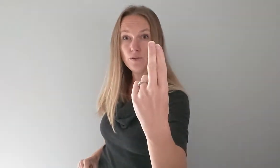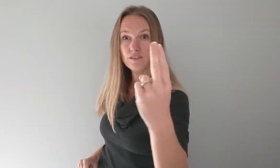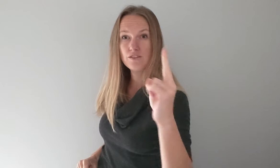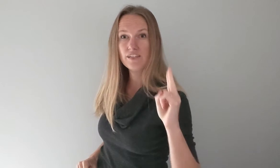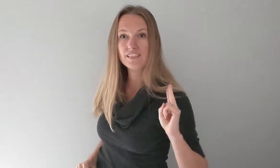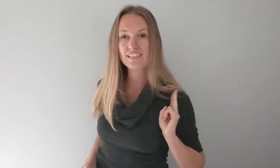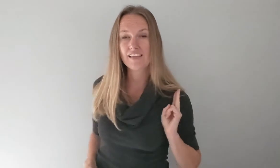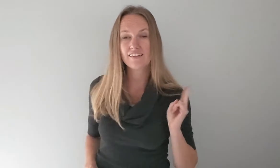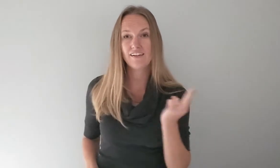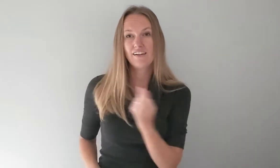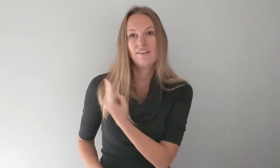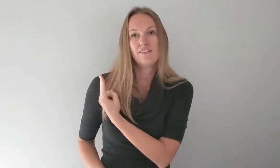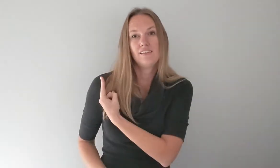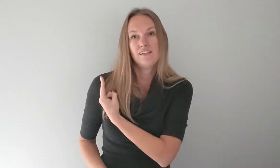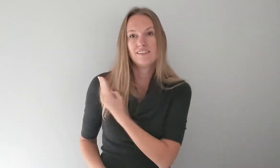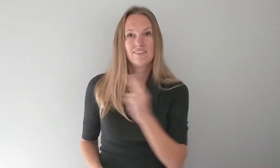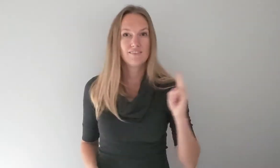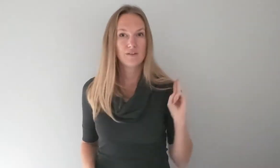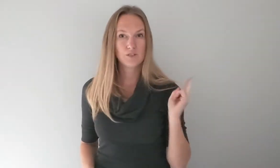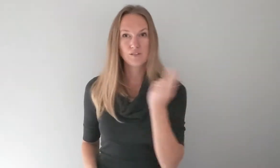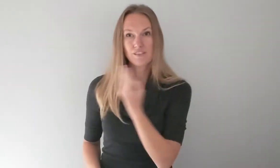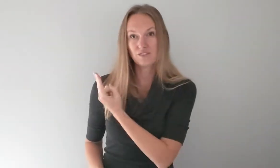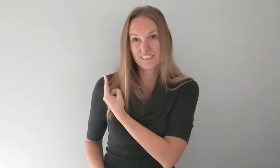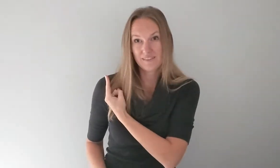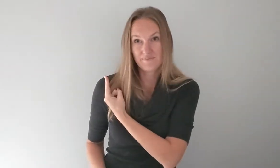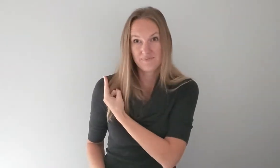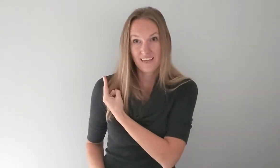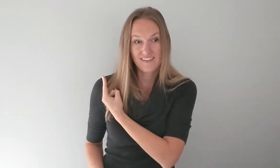two fingers together from shoulder to shoulder. Okay?